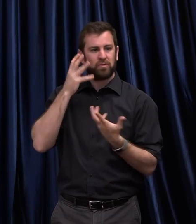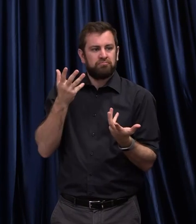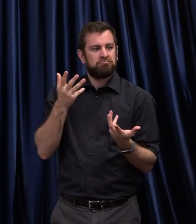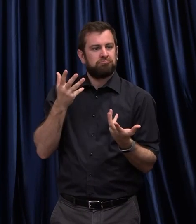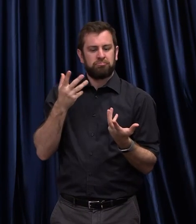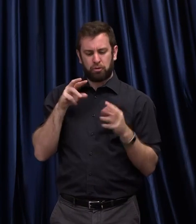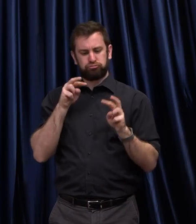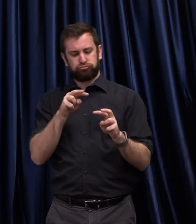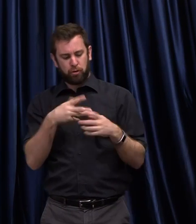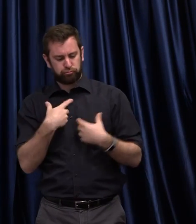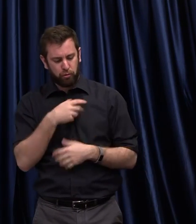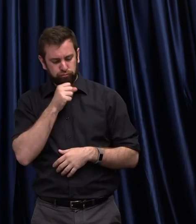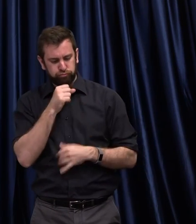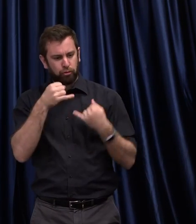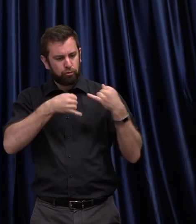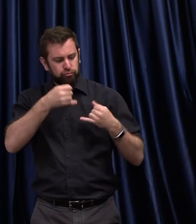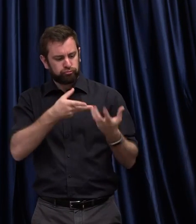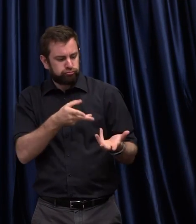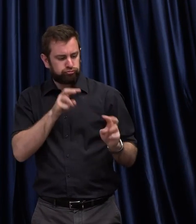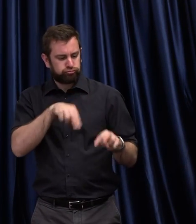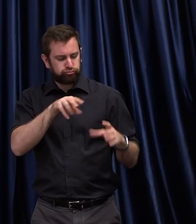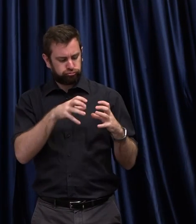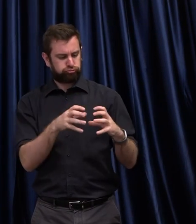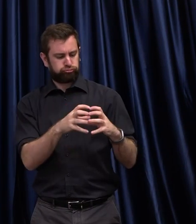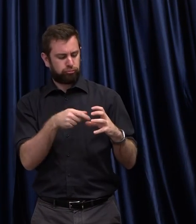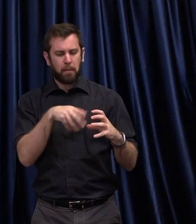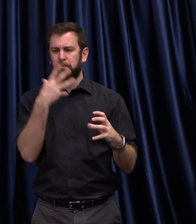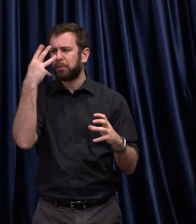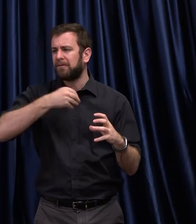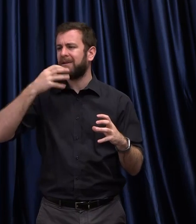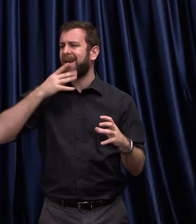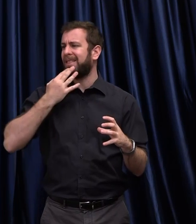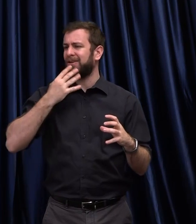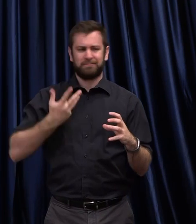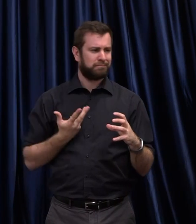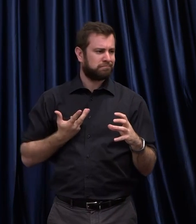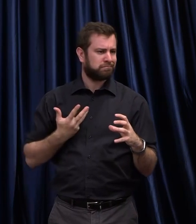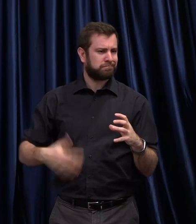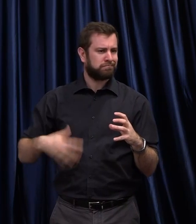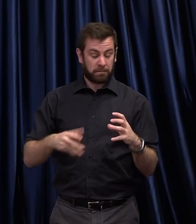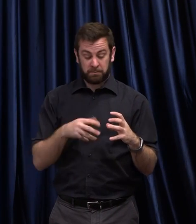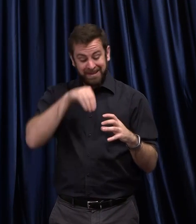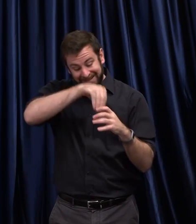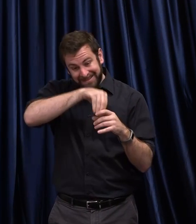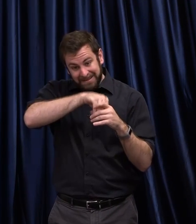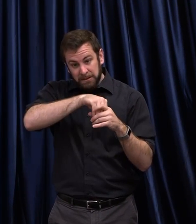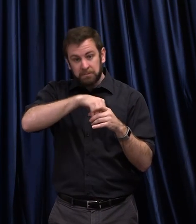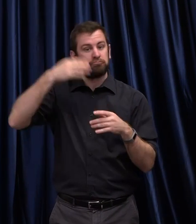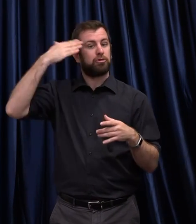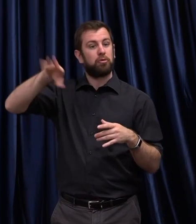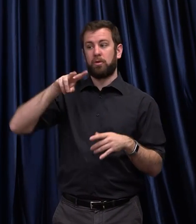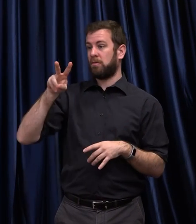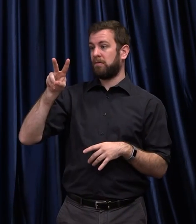You will look at the orange and say it is a beautiful color, not realizing that inside of it is vitamin C.